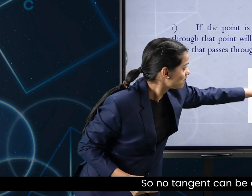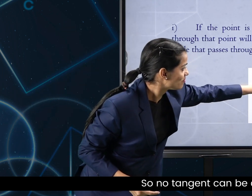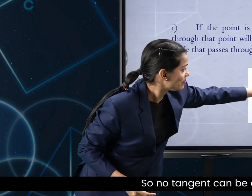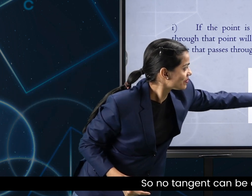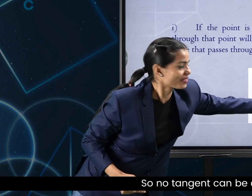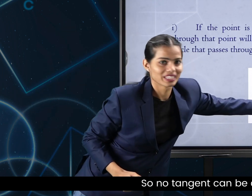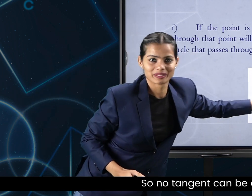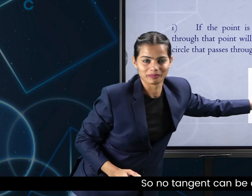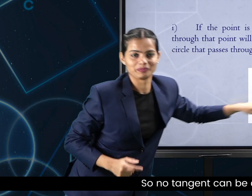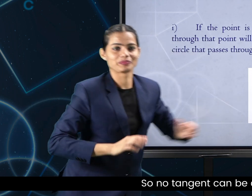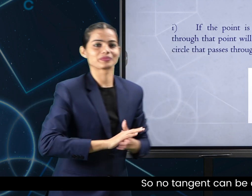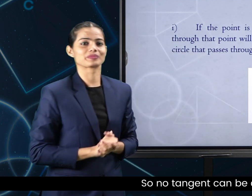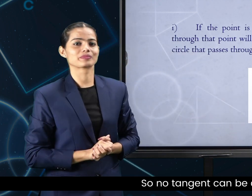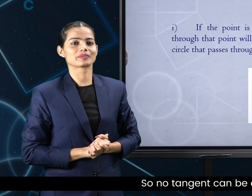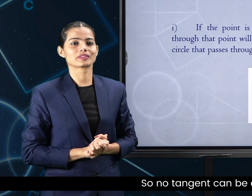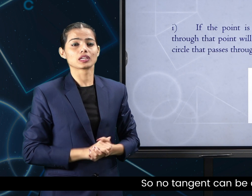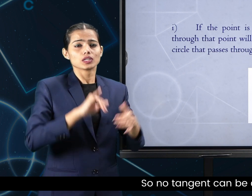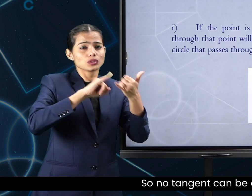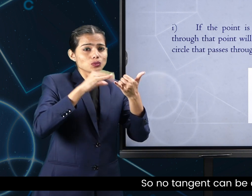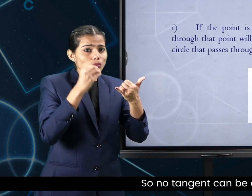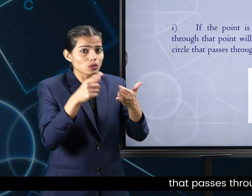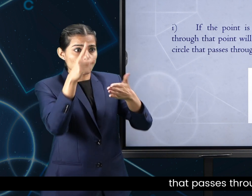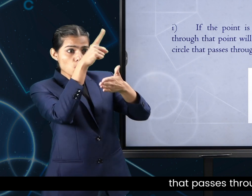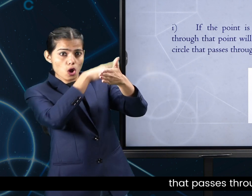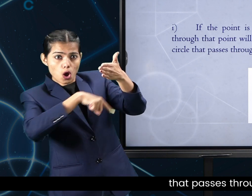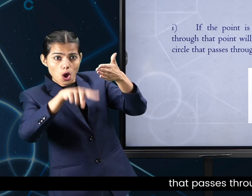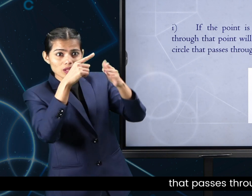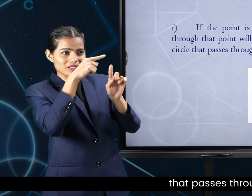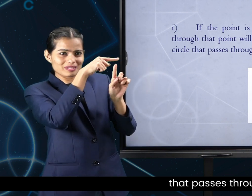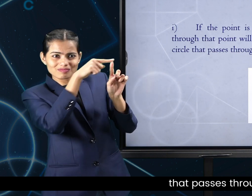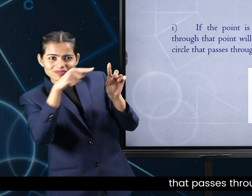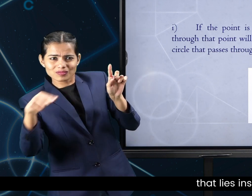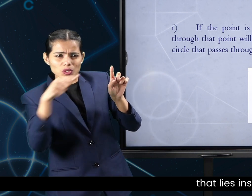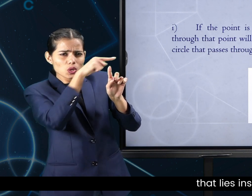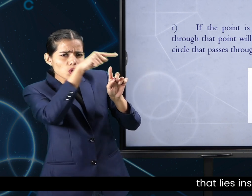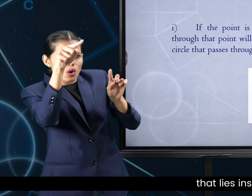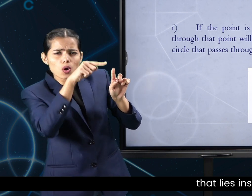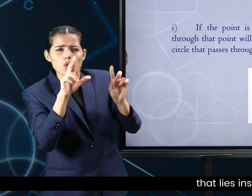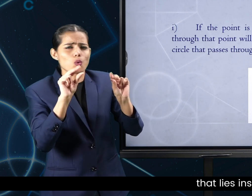So, no tangent can be drawn to a circle that passes through a point that lies inside